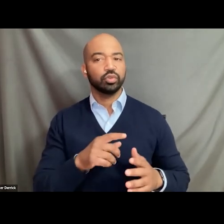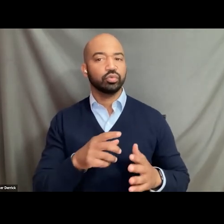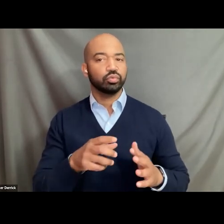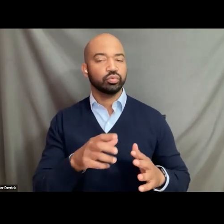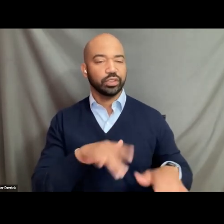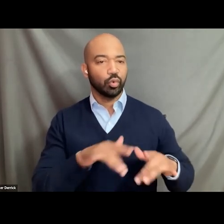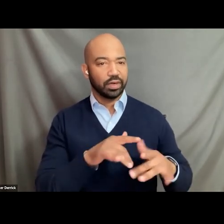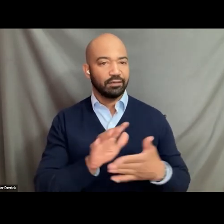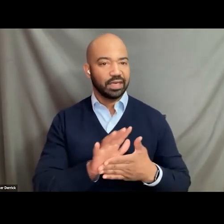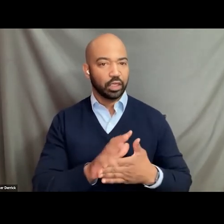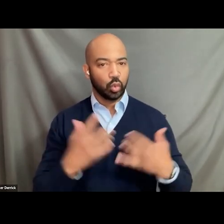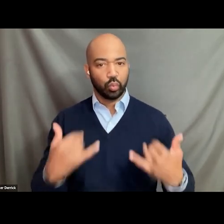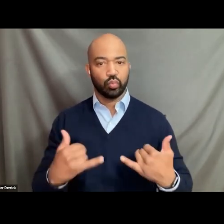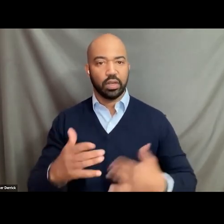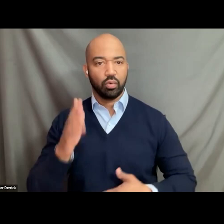I'll share it right now.